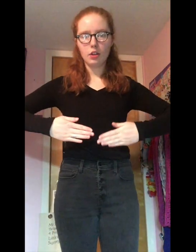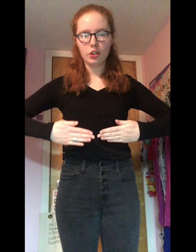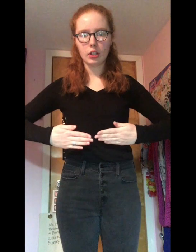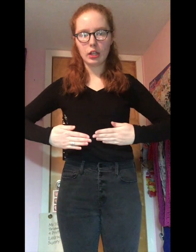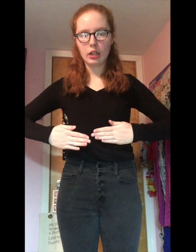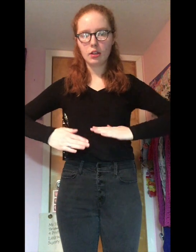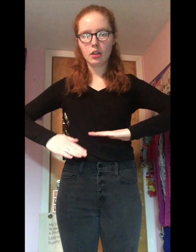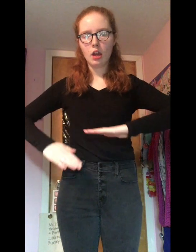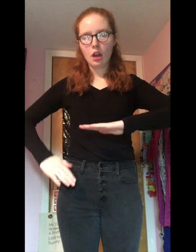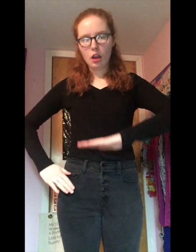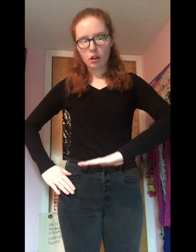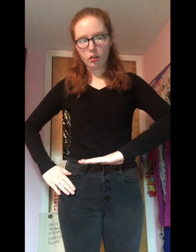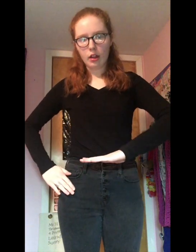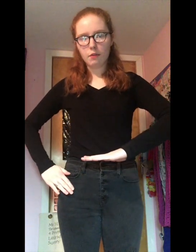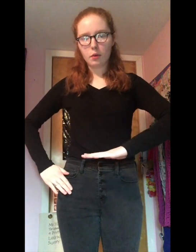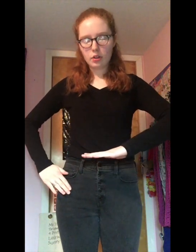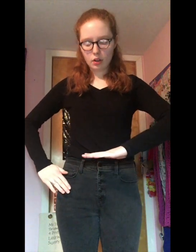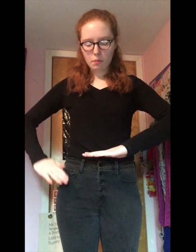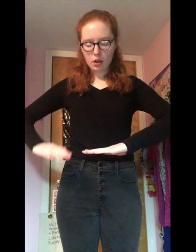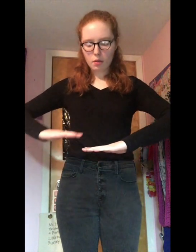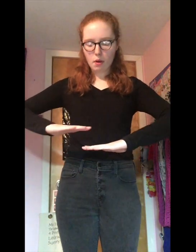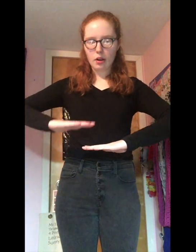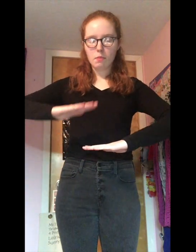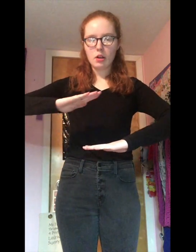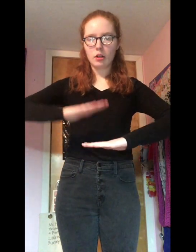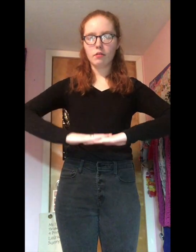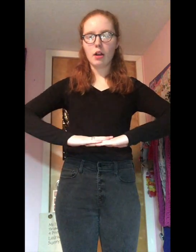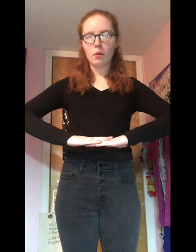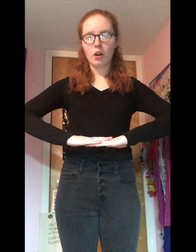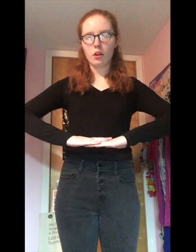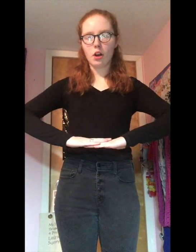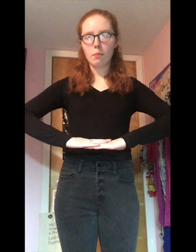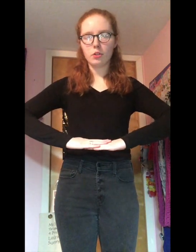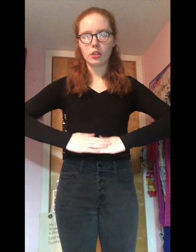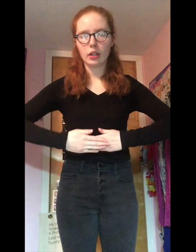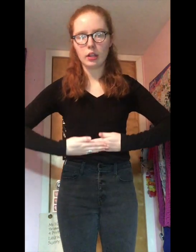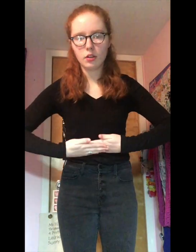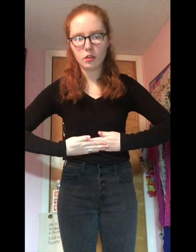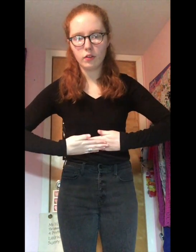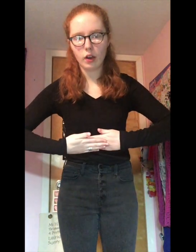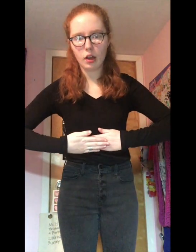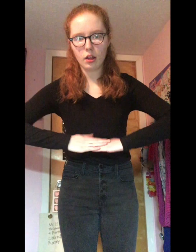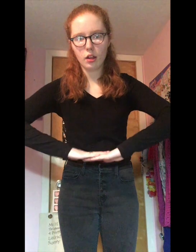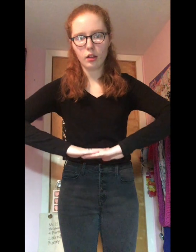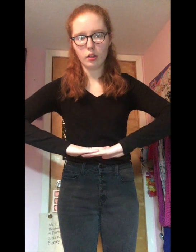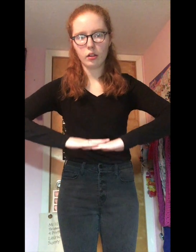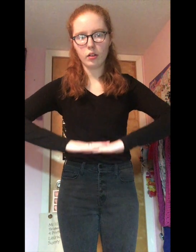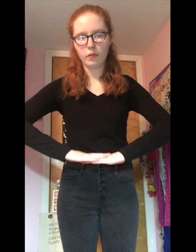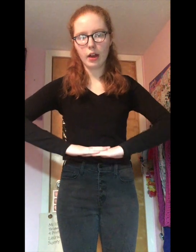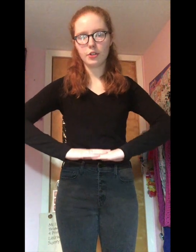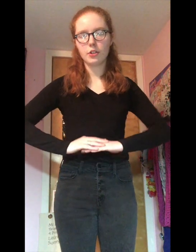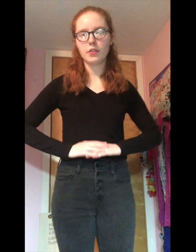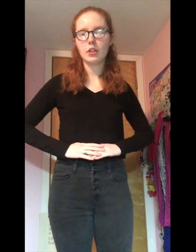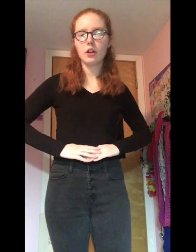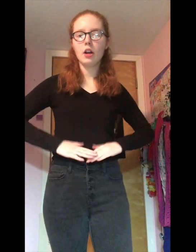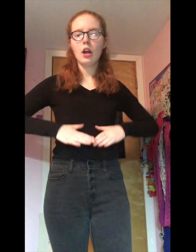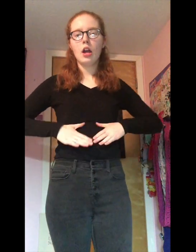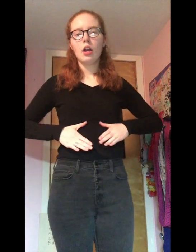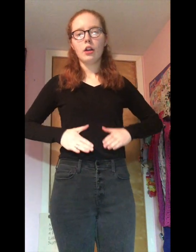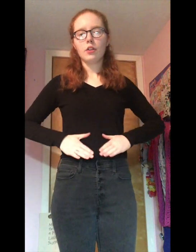just like this. Your left one is going to be on the bottom and your right one on top, just like this. So you've got a little flat surface here. You're going to